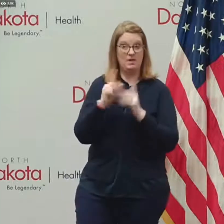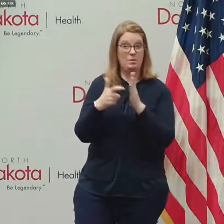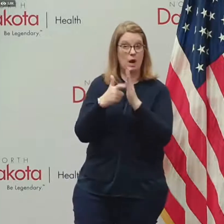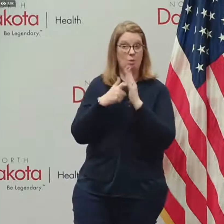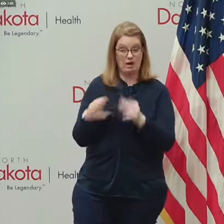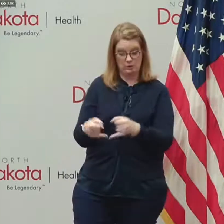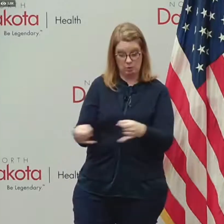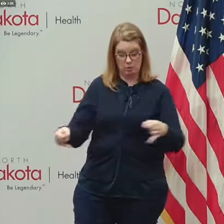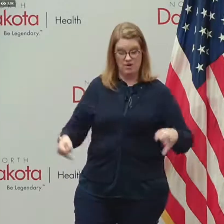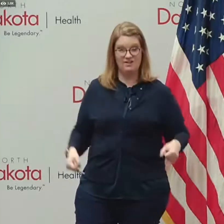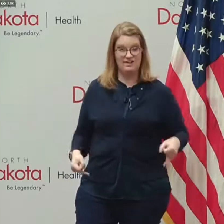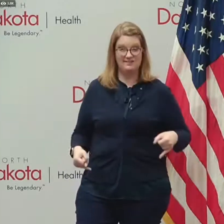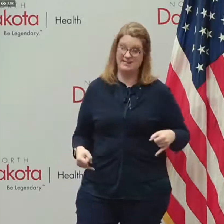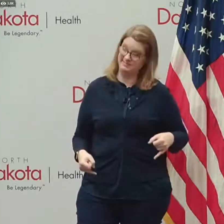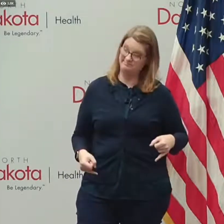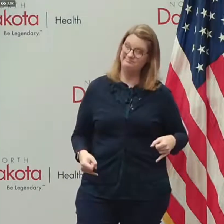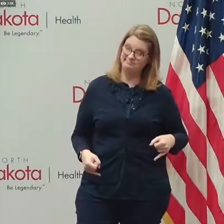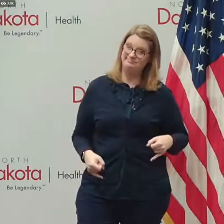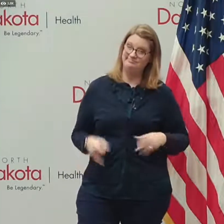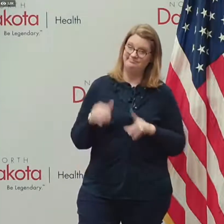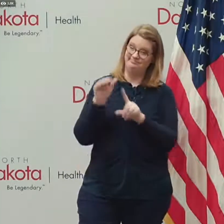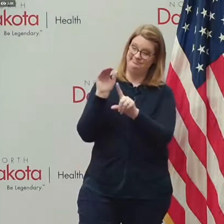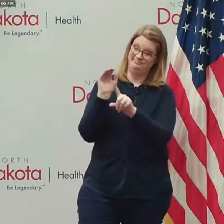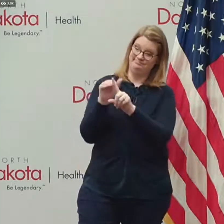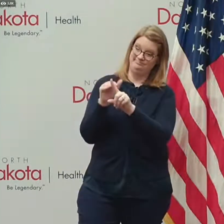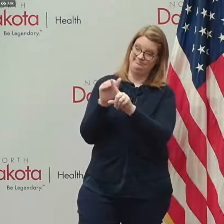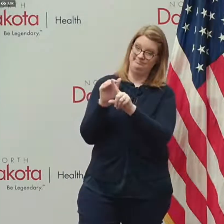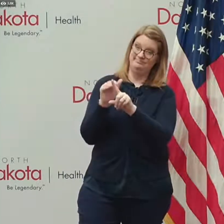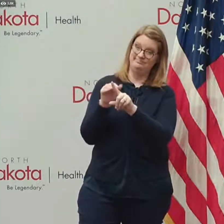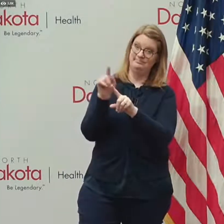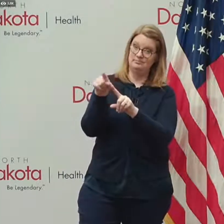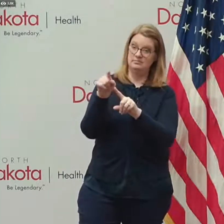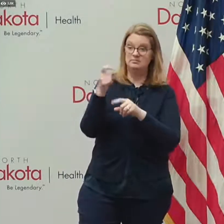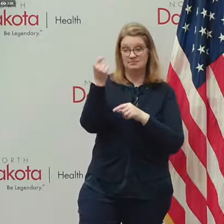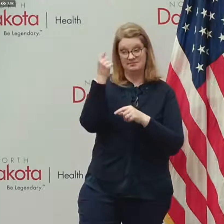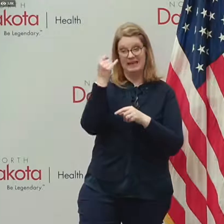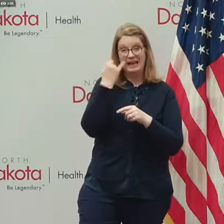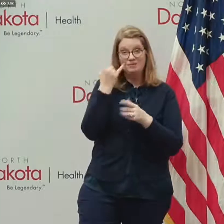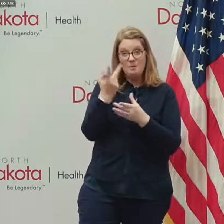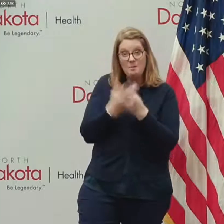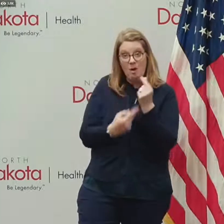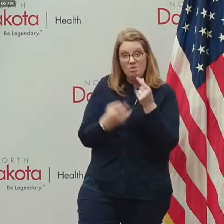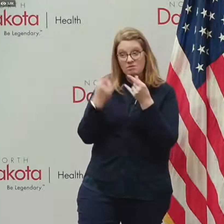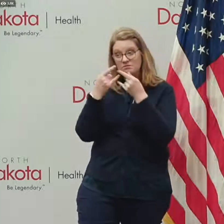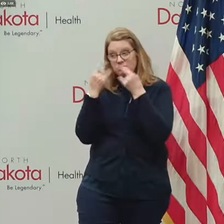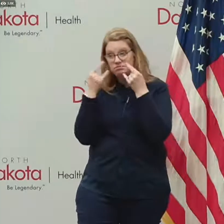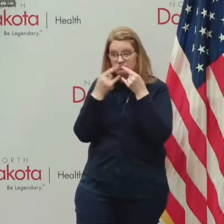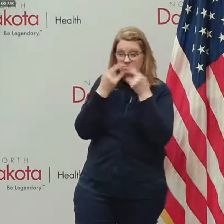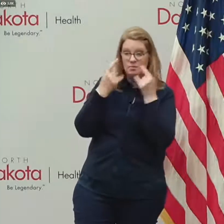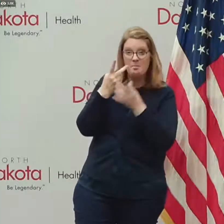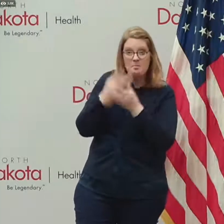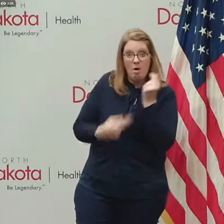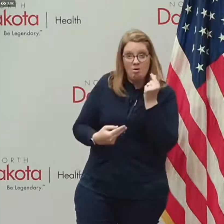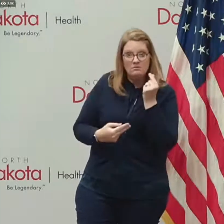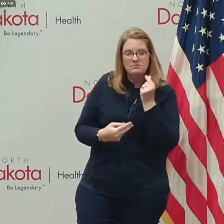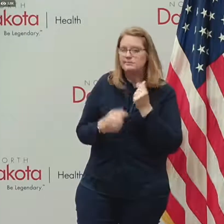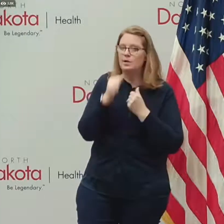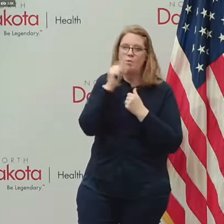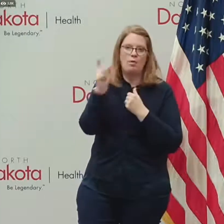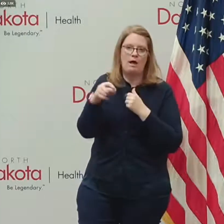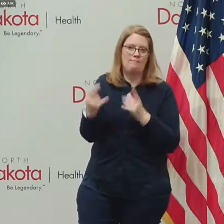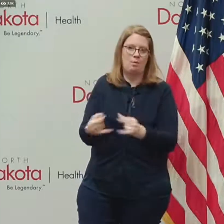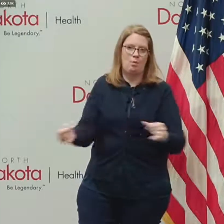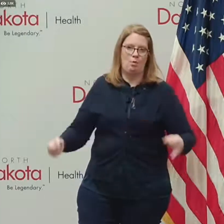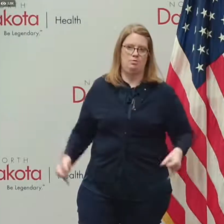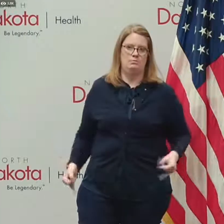a good reminder for others that if you were both wearing your masks, then you wouldn't have to be quarantining. So again, particularly at the